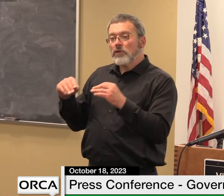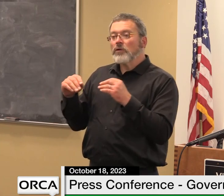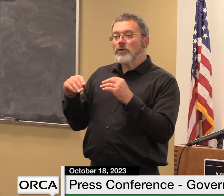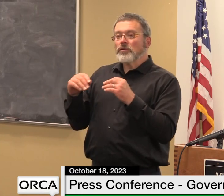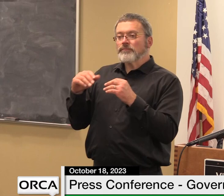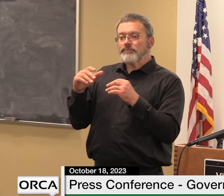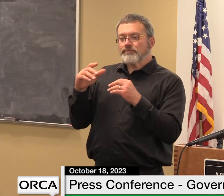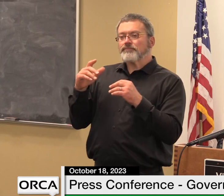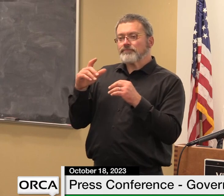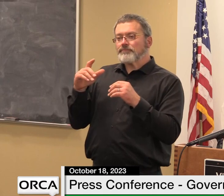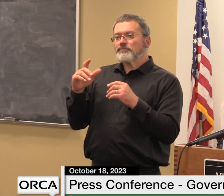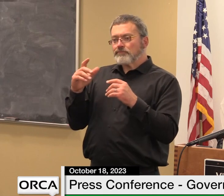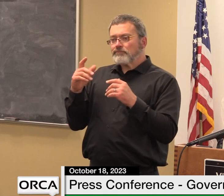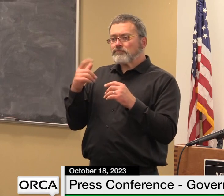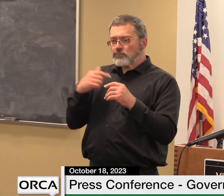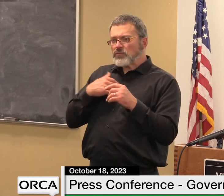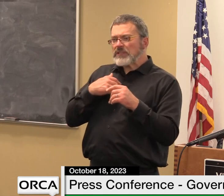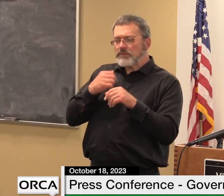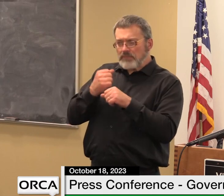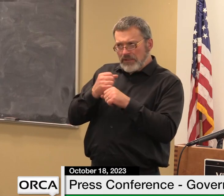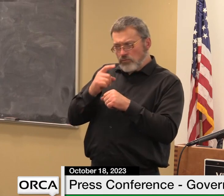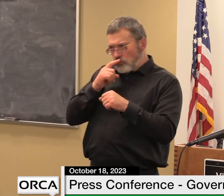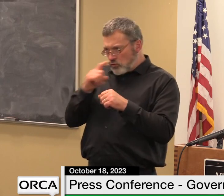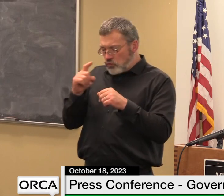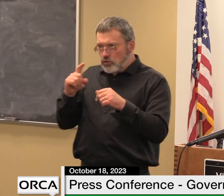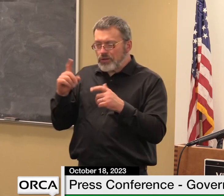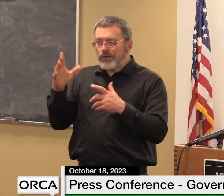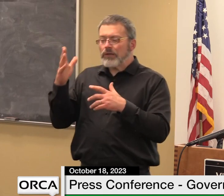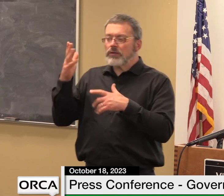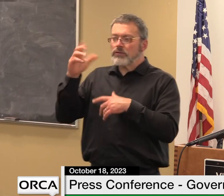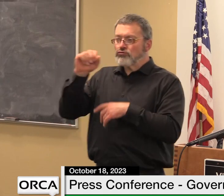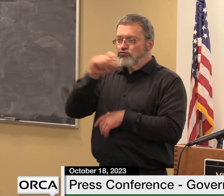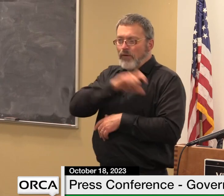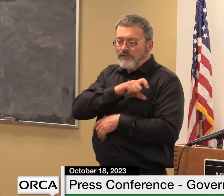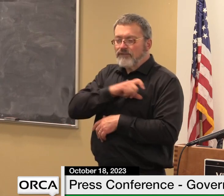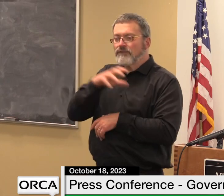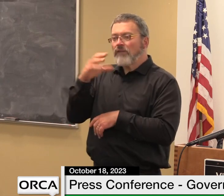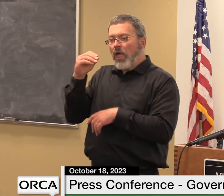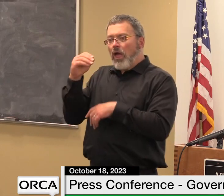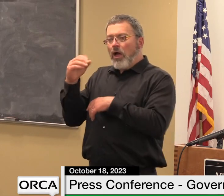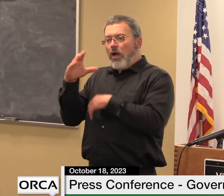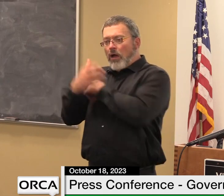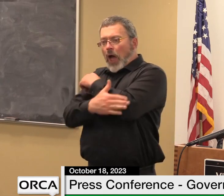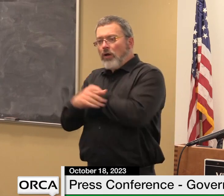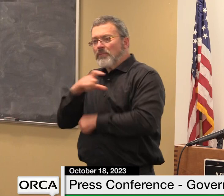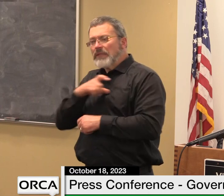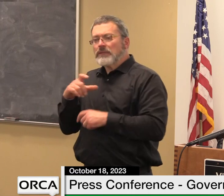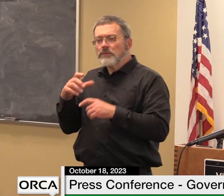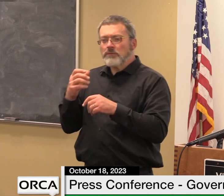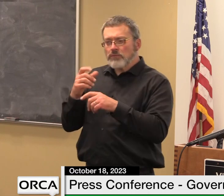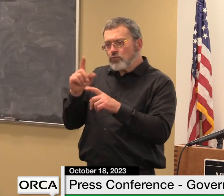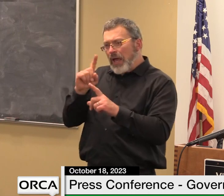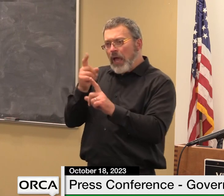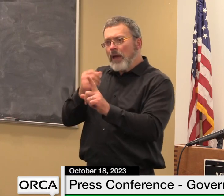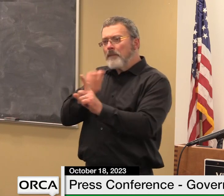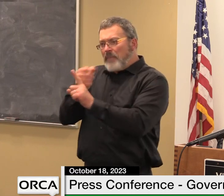team, as well as local station commanders, with some of the houses of worship that might be impacted by world events. And